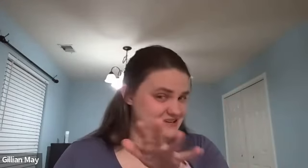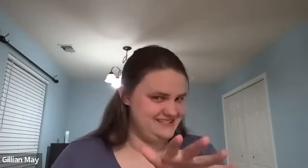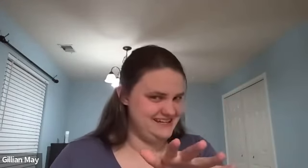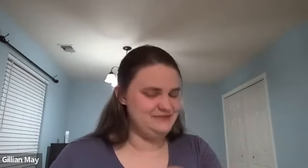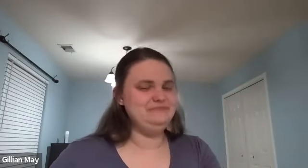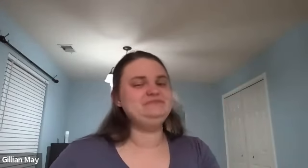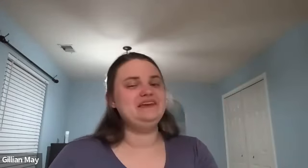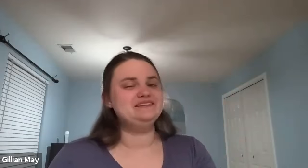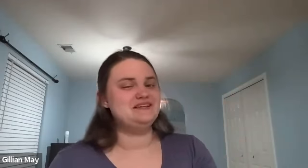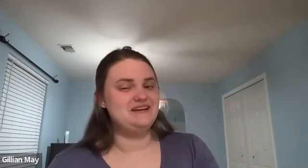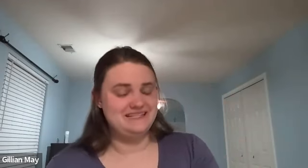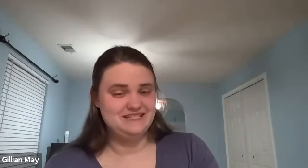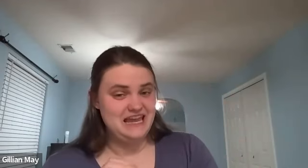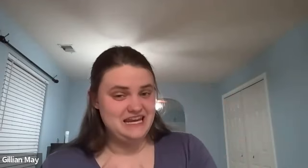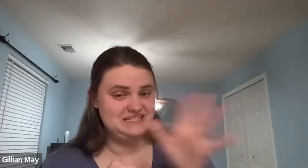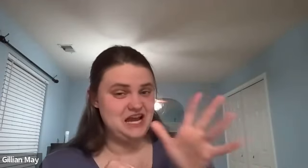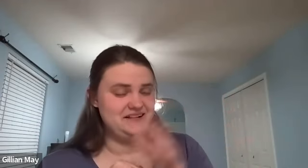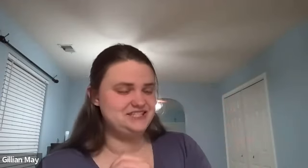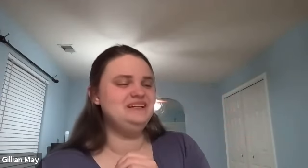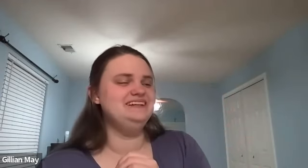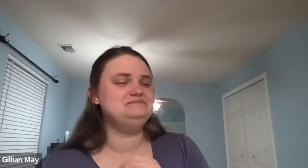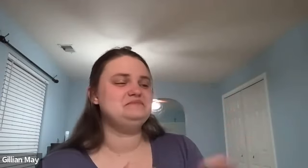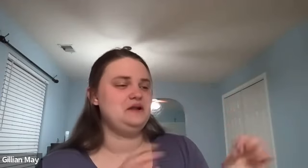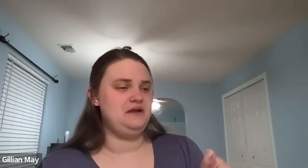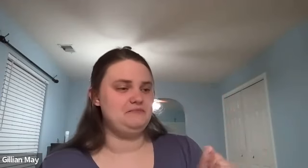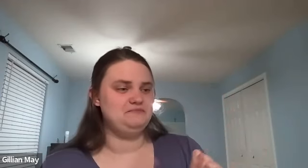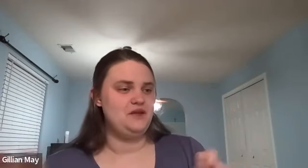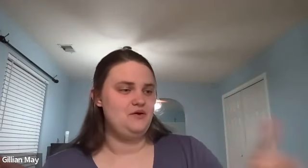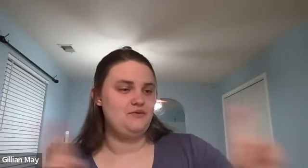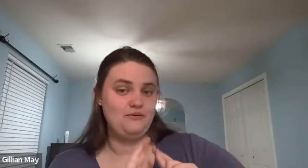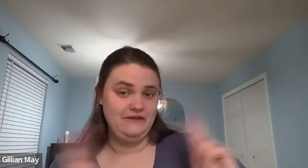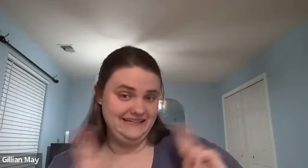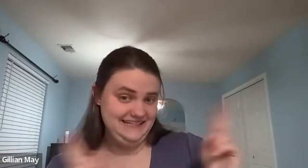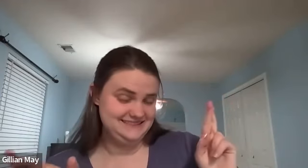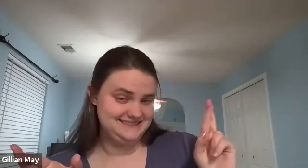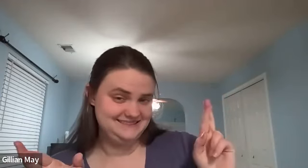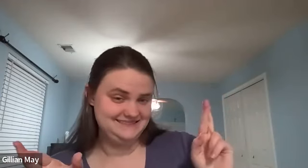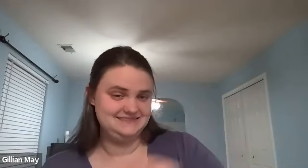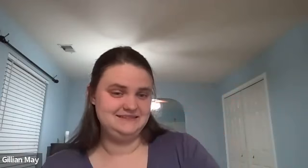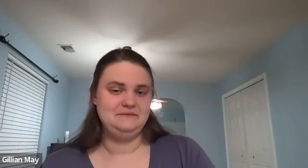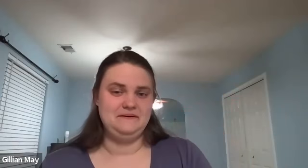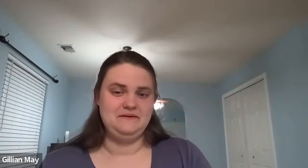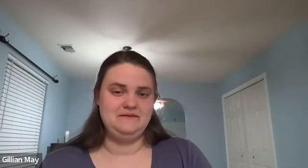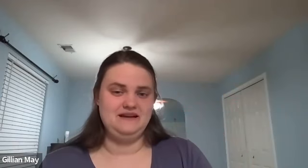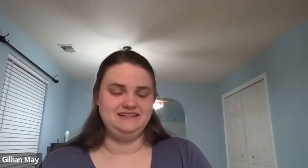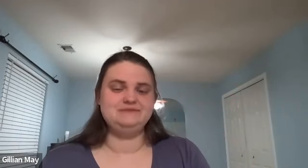else say it. So it is a challenge. Okay, ready? All right.